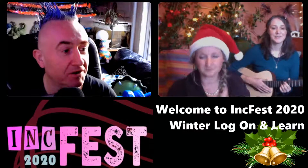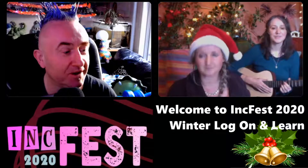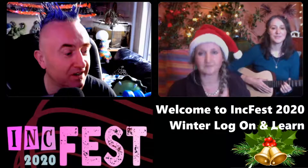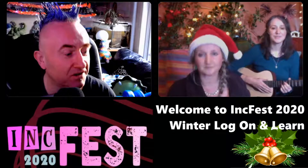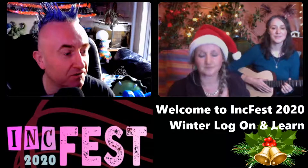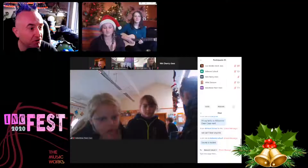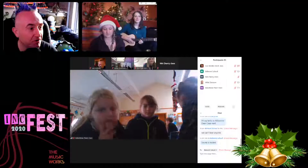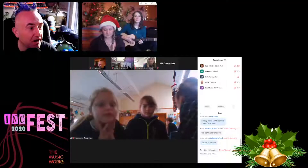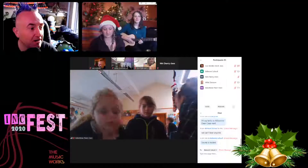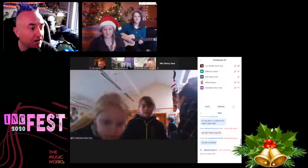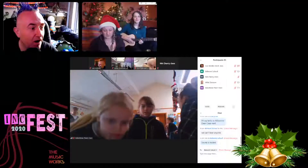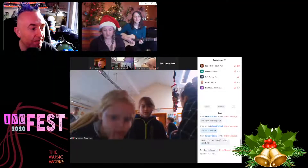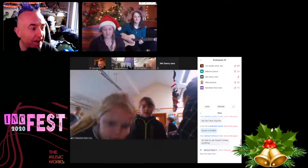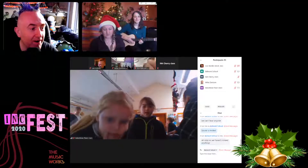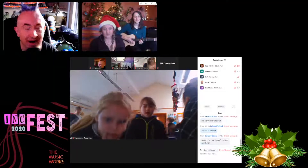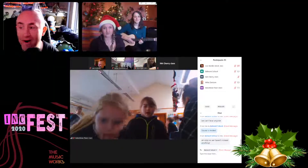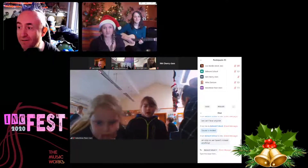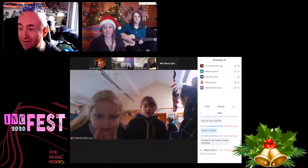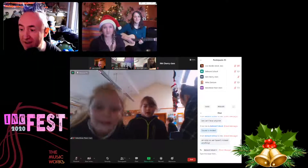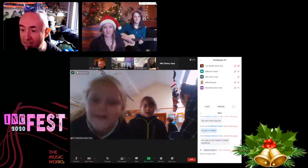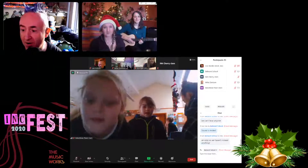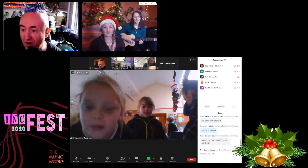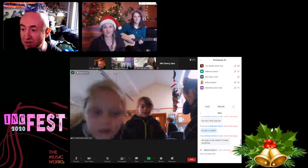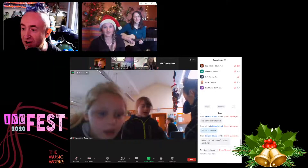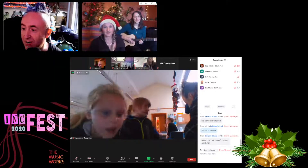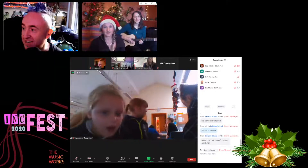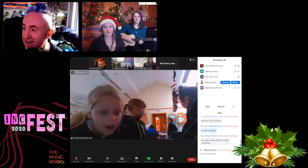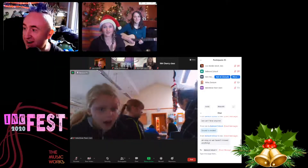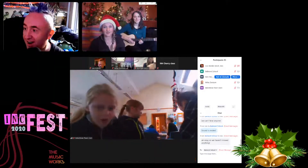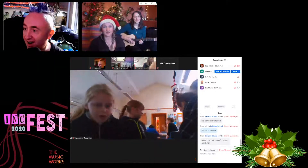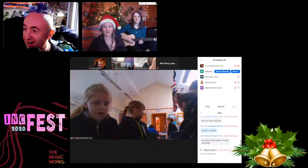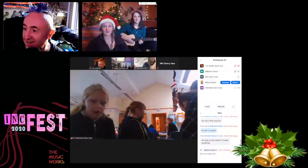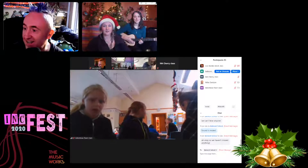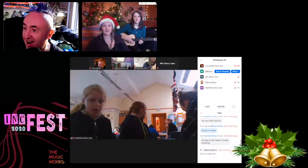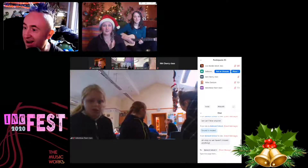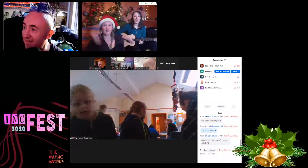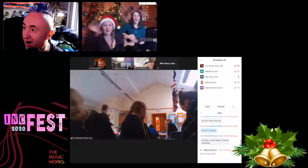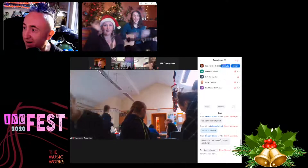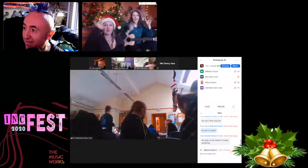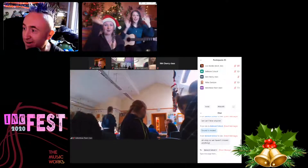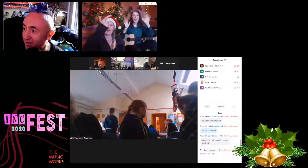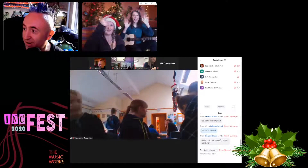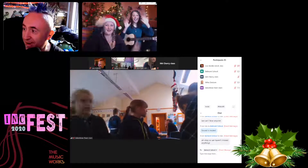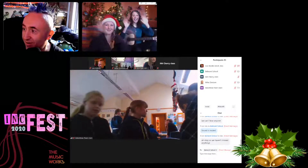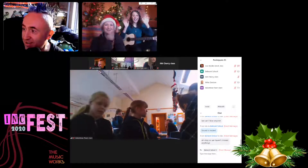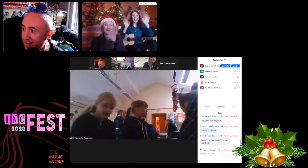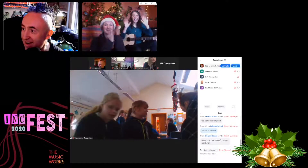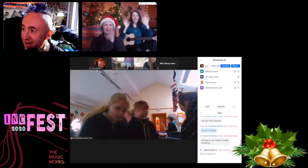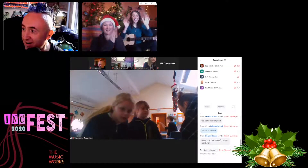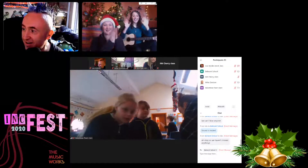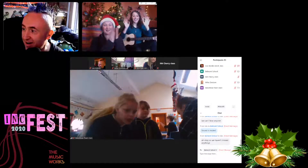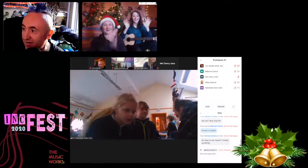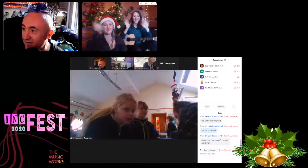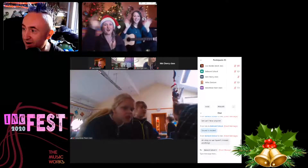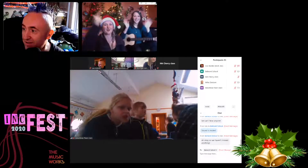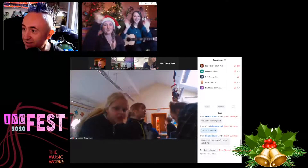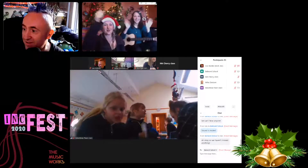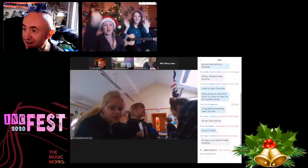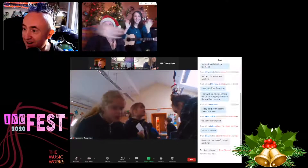joining us through Zoom. So over there, we now have the Milestone Deer class. Hopefully you can hear us there. Can you hear us, Milestone Deer class?